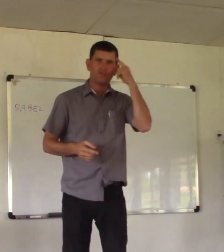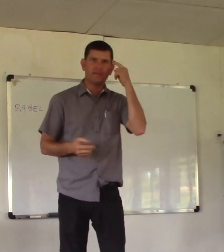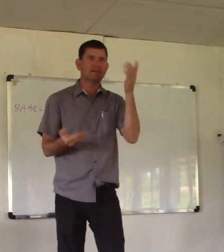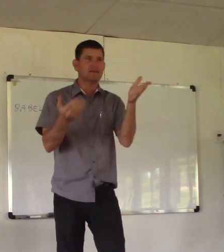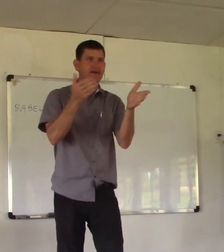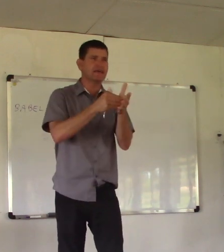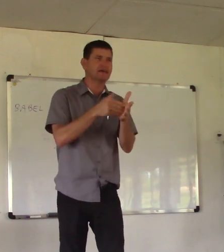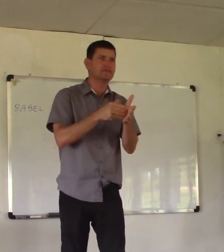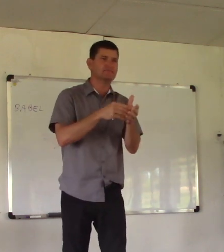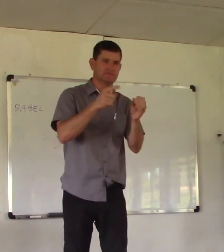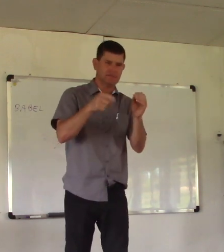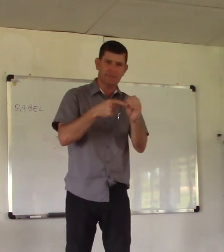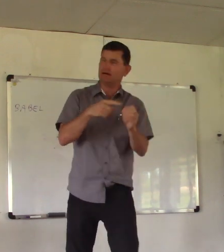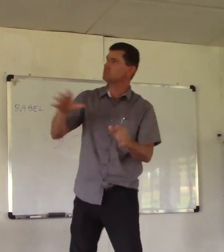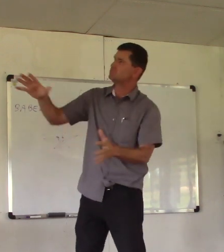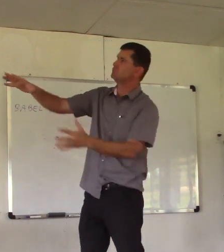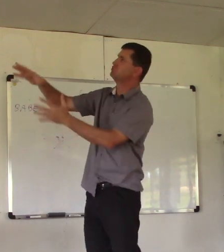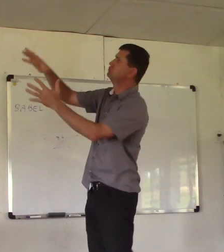Think again about